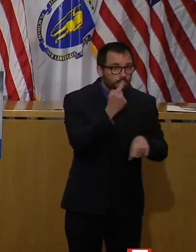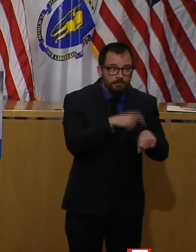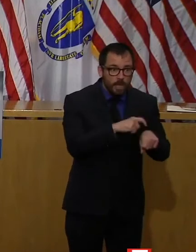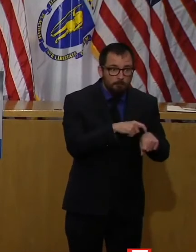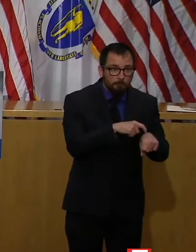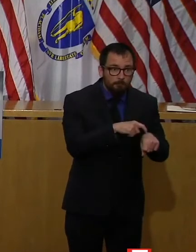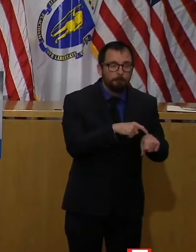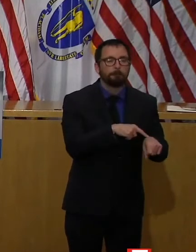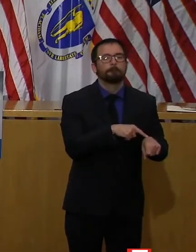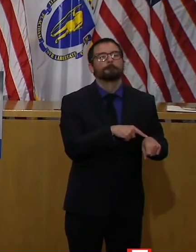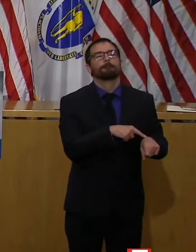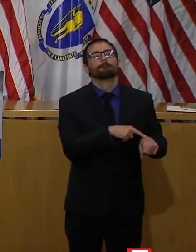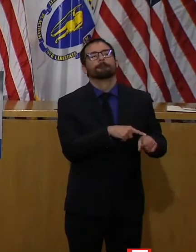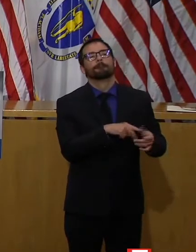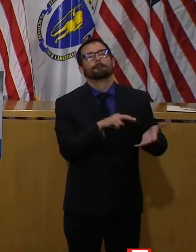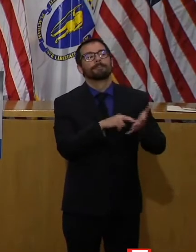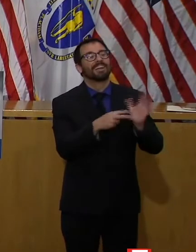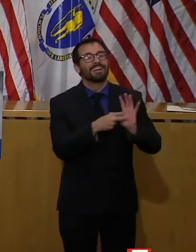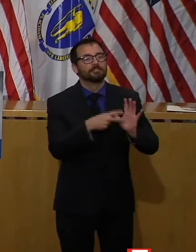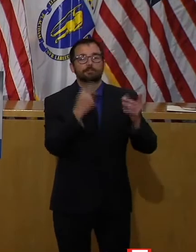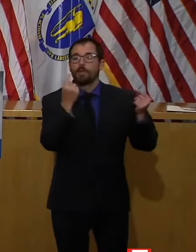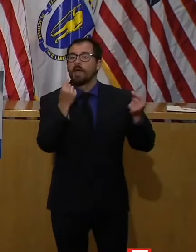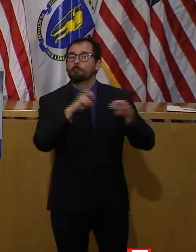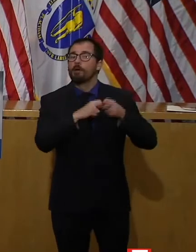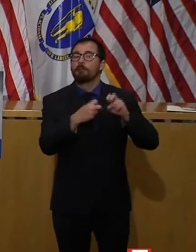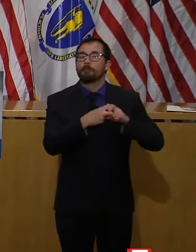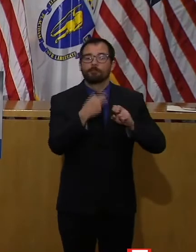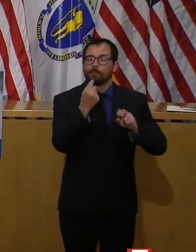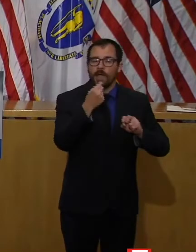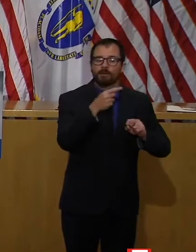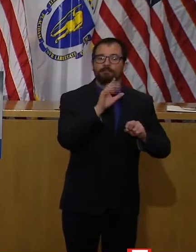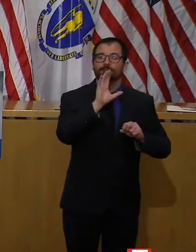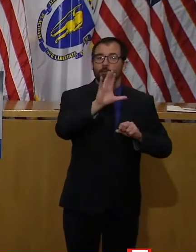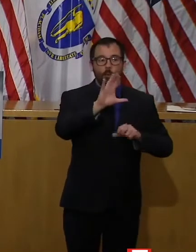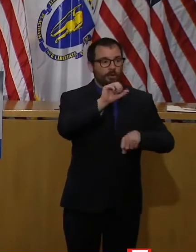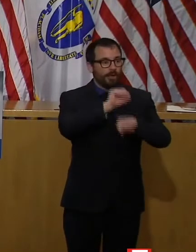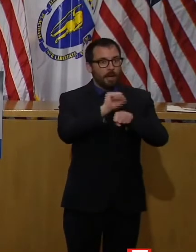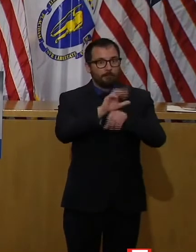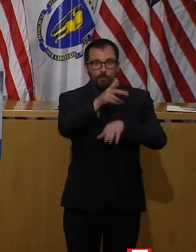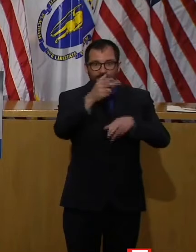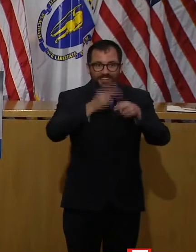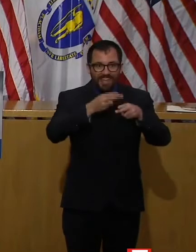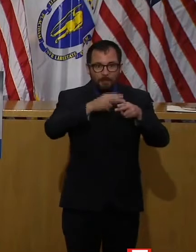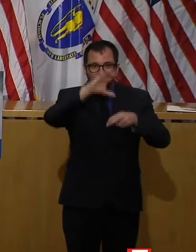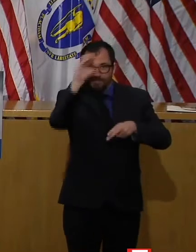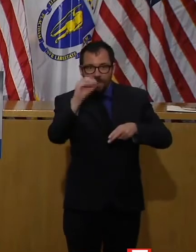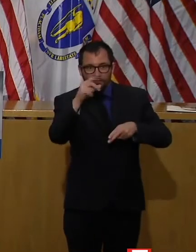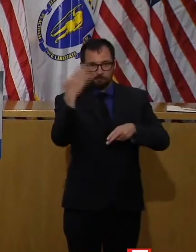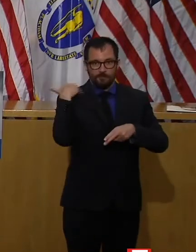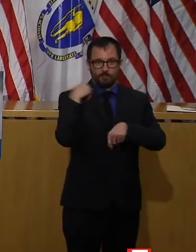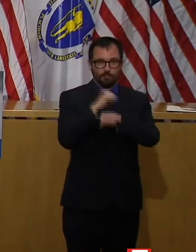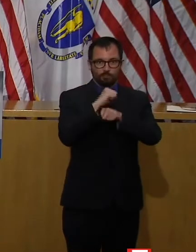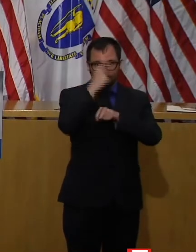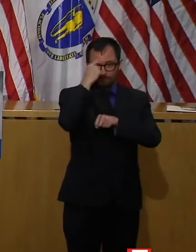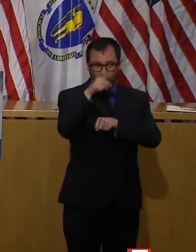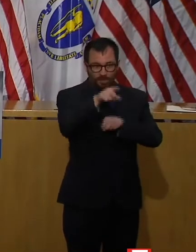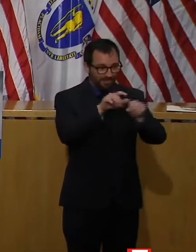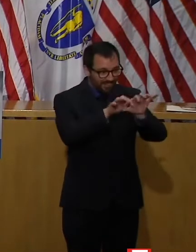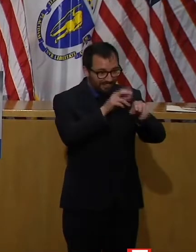the form is not the same as the name of the employer in the system. That is the number one reason.